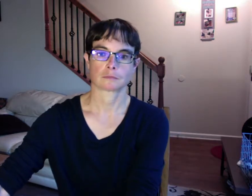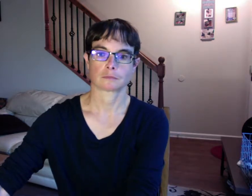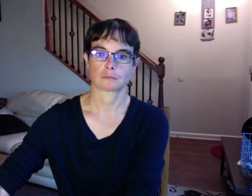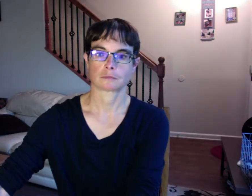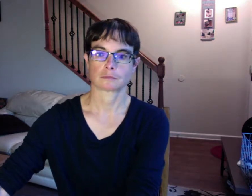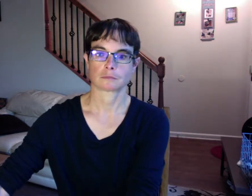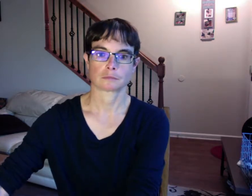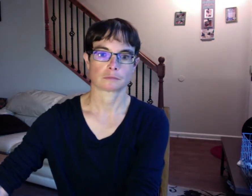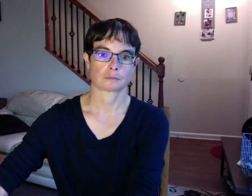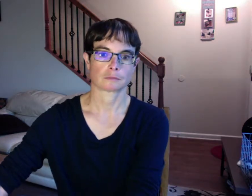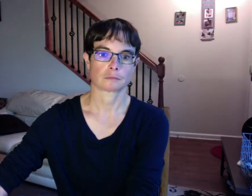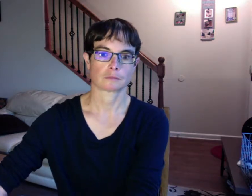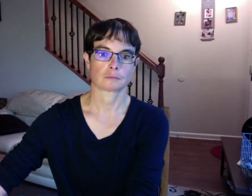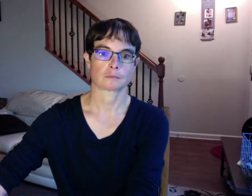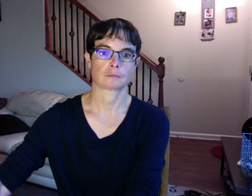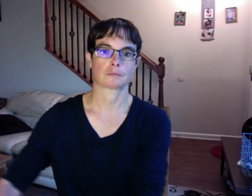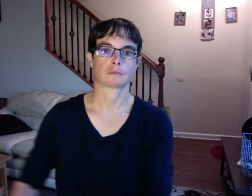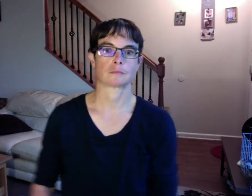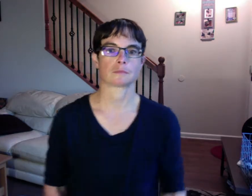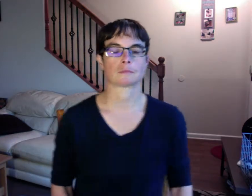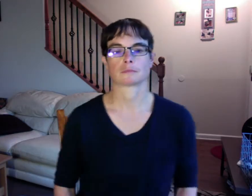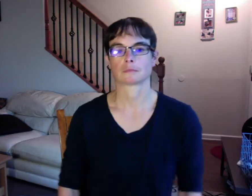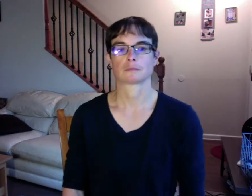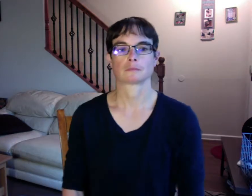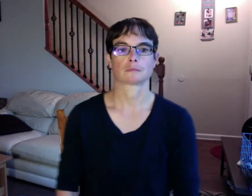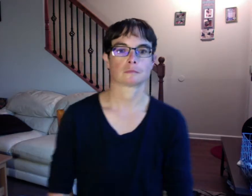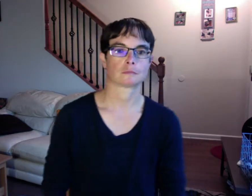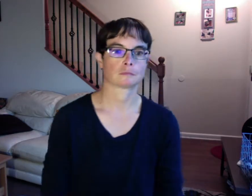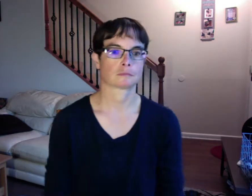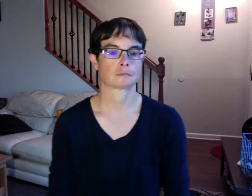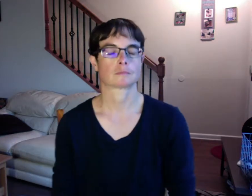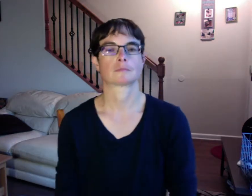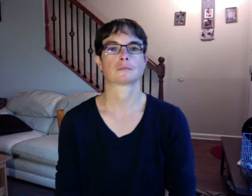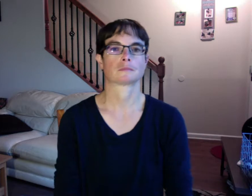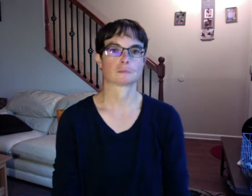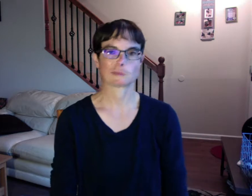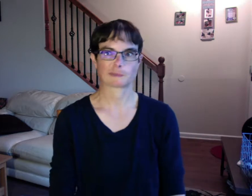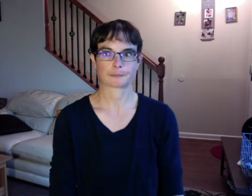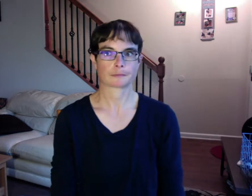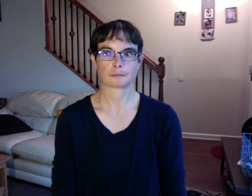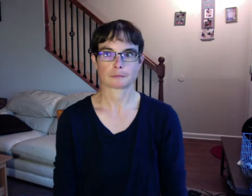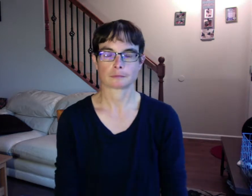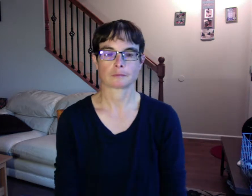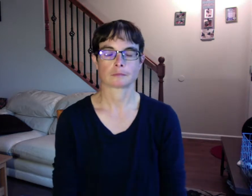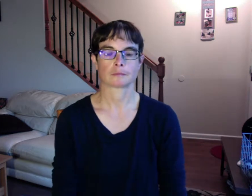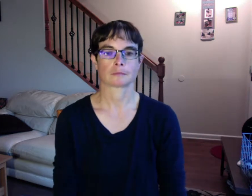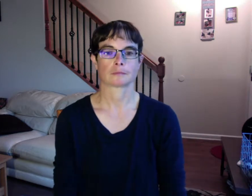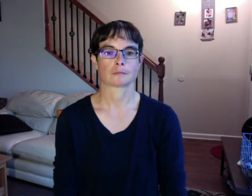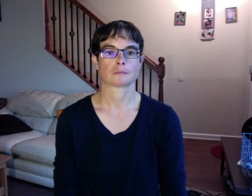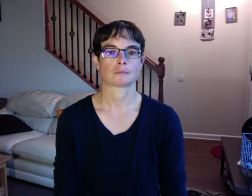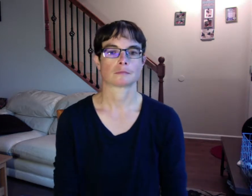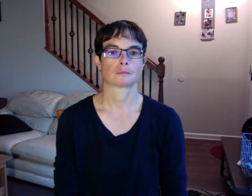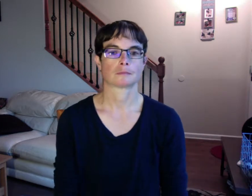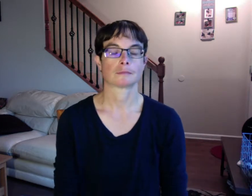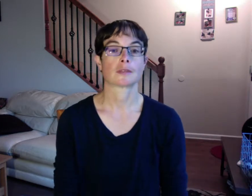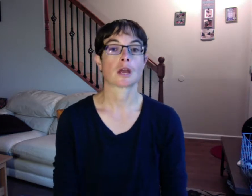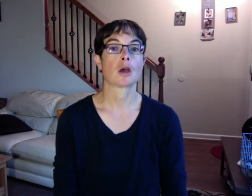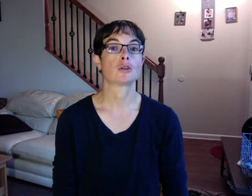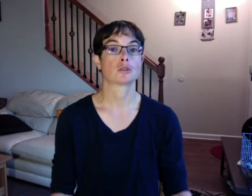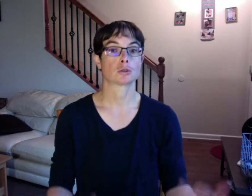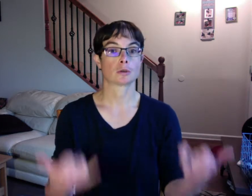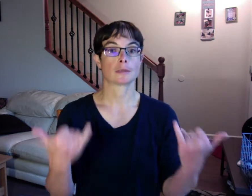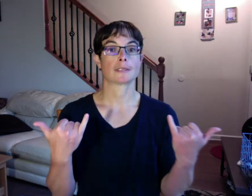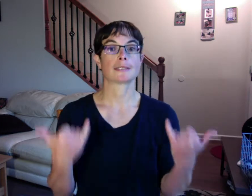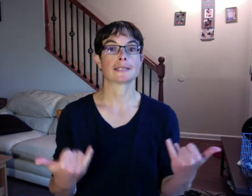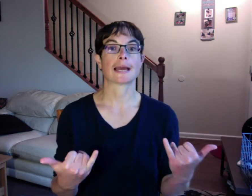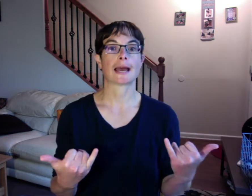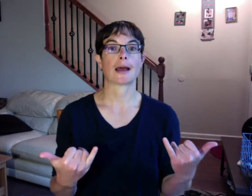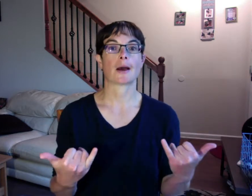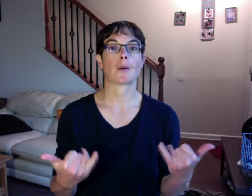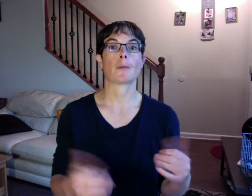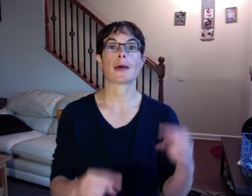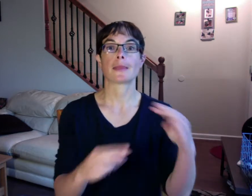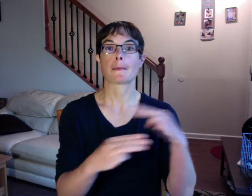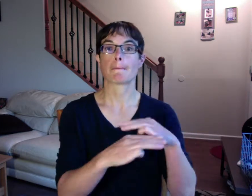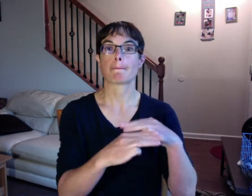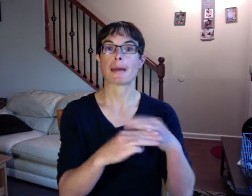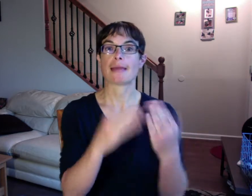Lesson for San Mateo Foster City School District. We are going to be doing a demo math lesson, 7th grade